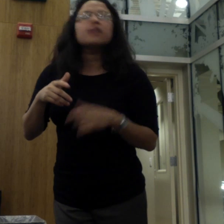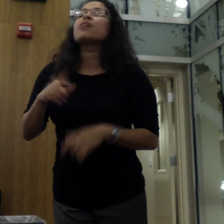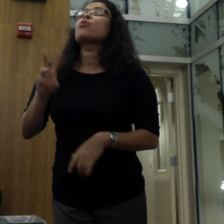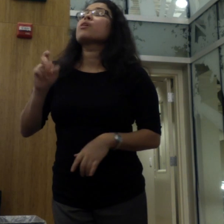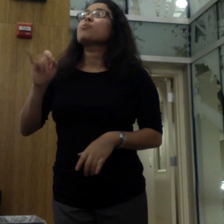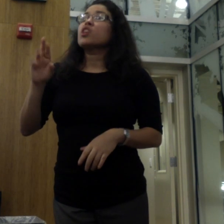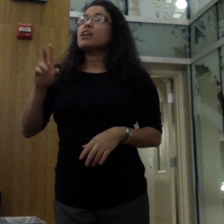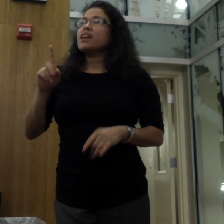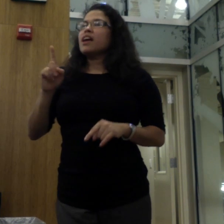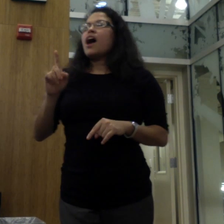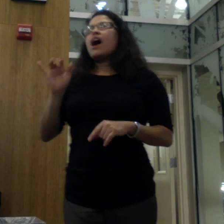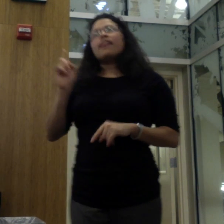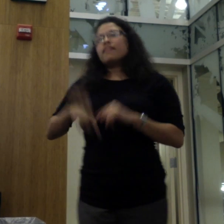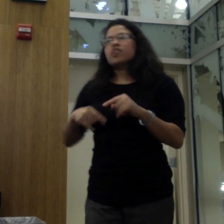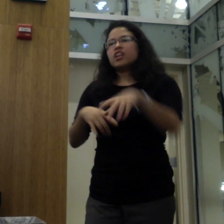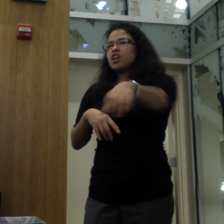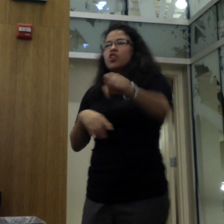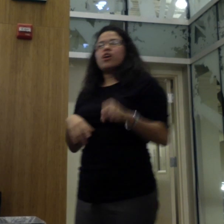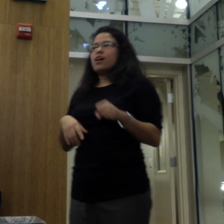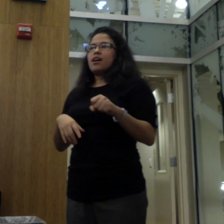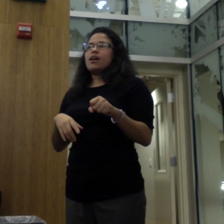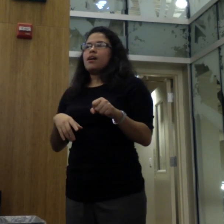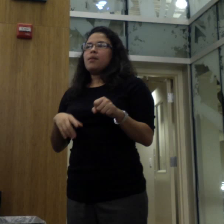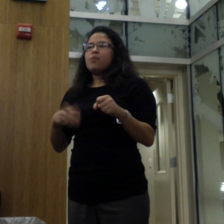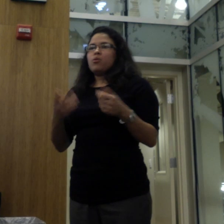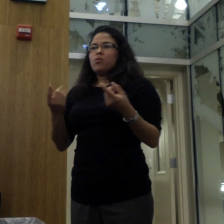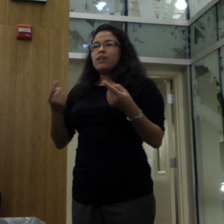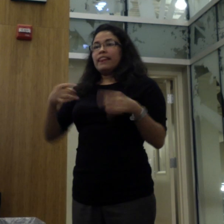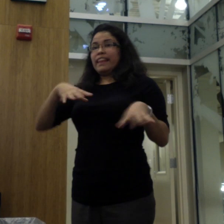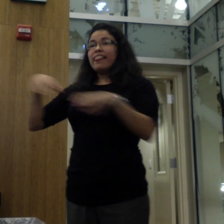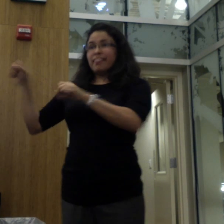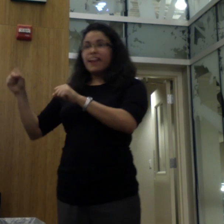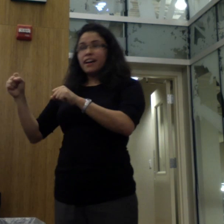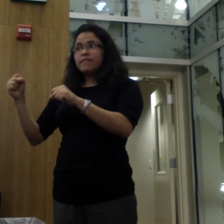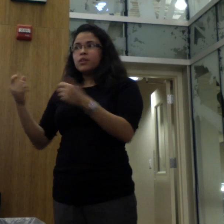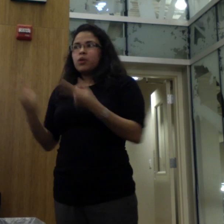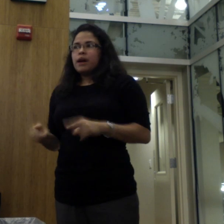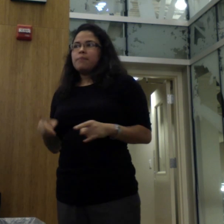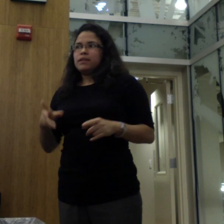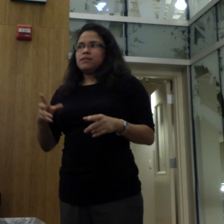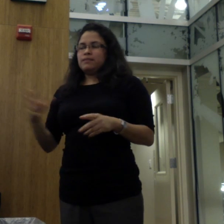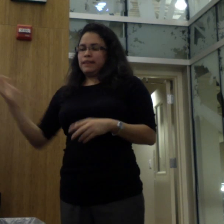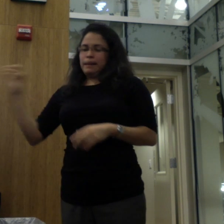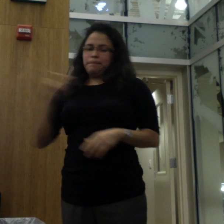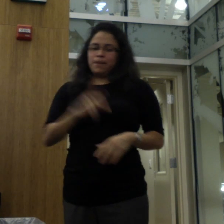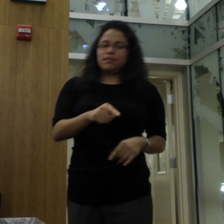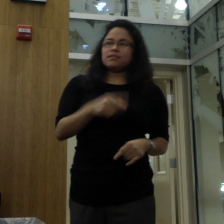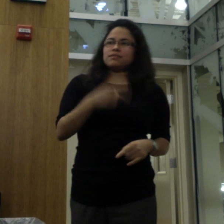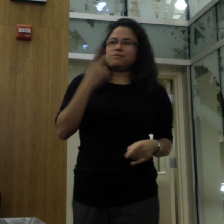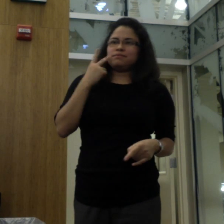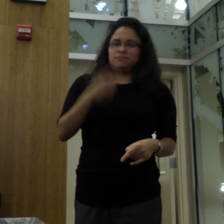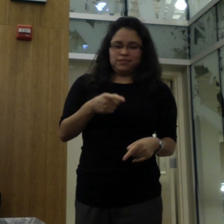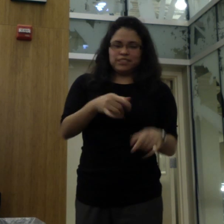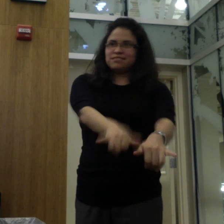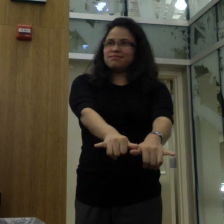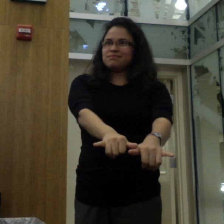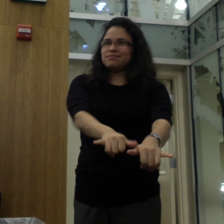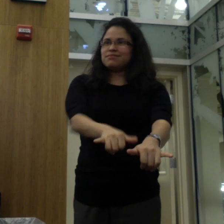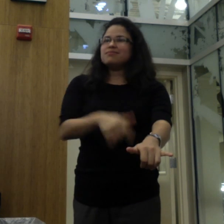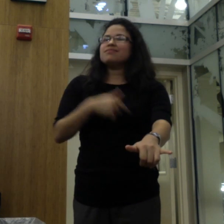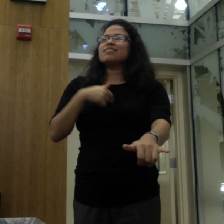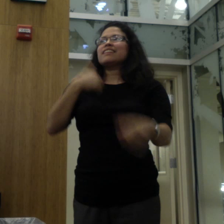came back and it was still there, and that was the only thing left were their documents and some pictures